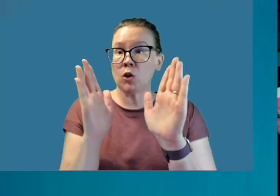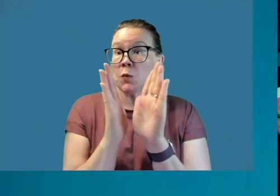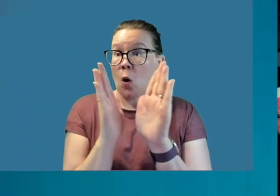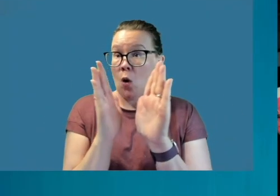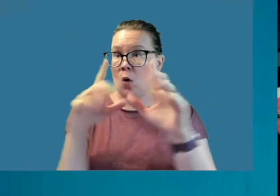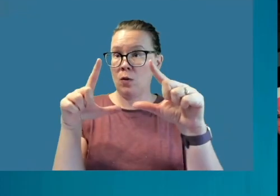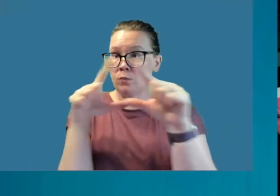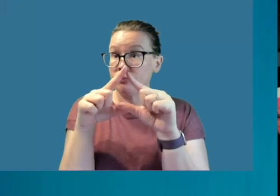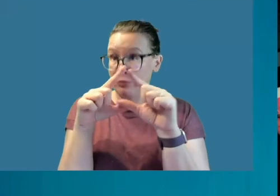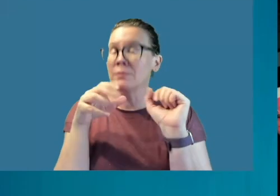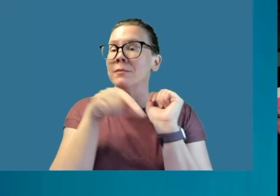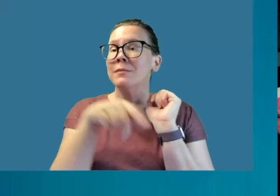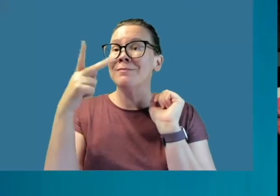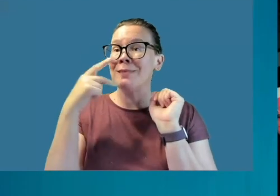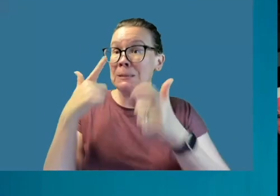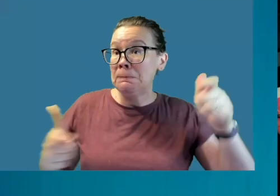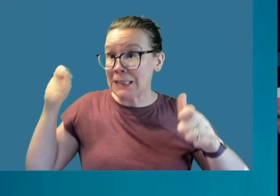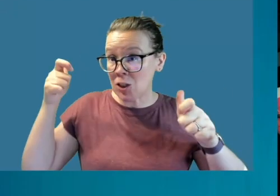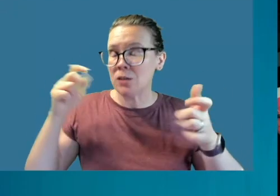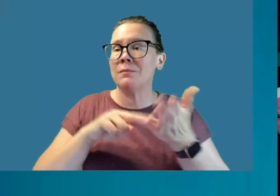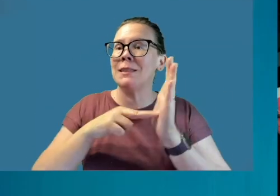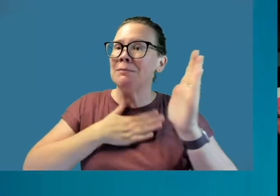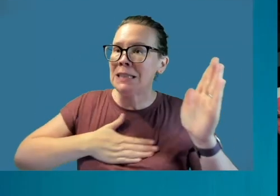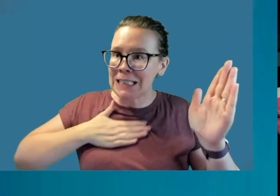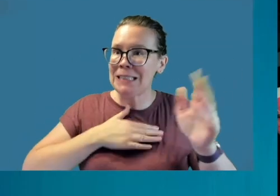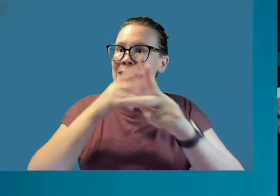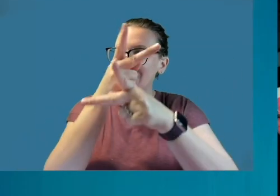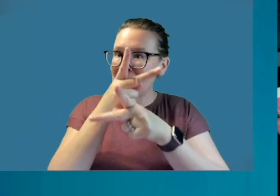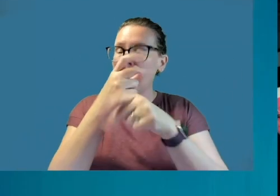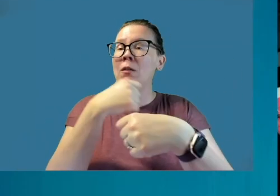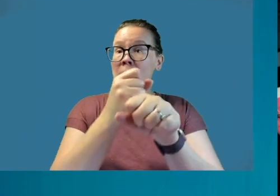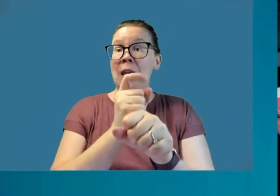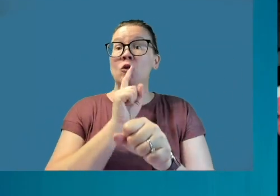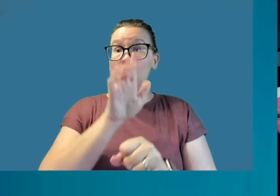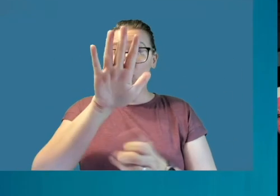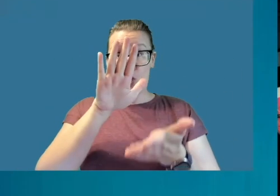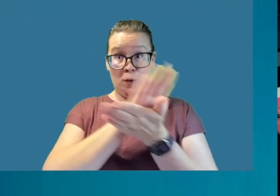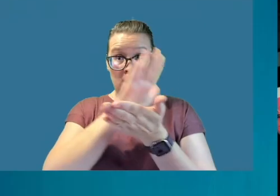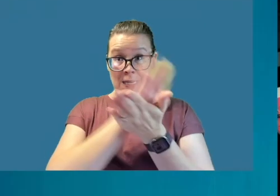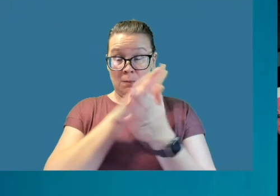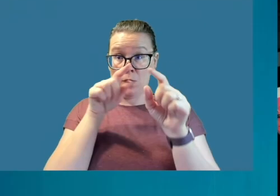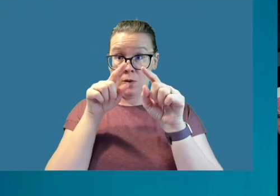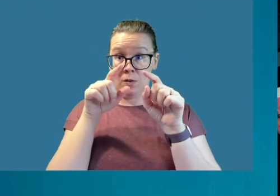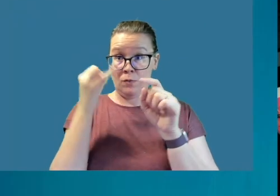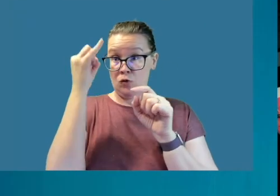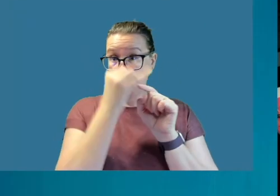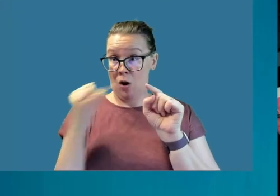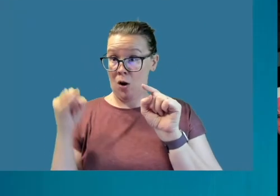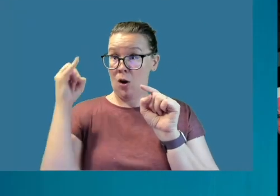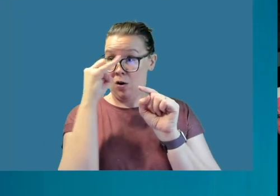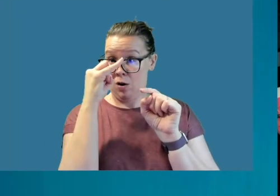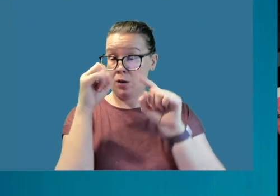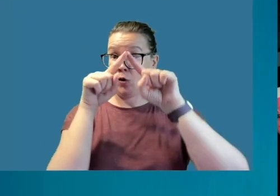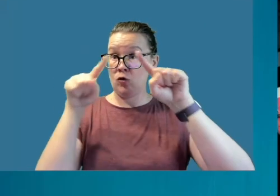the purple pieces. The final size of the purple pieces is smaller, whereas the pink ones are bigger. So now as you're doing this final